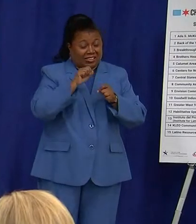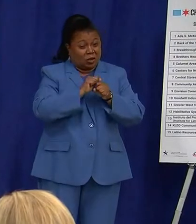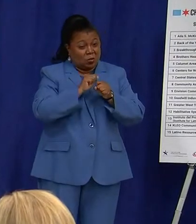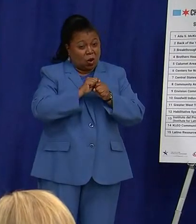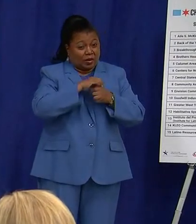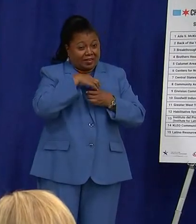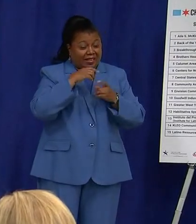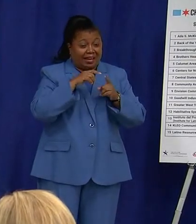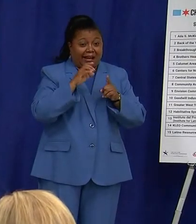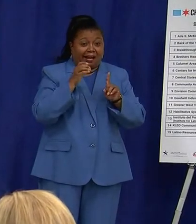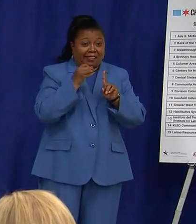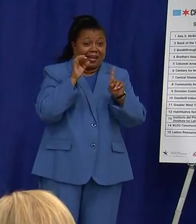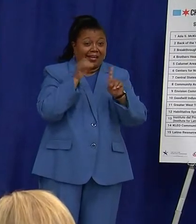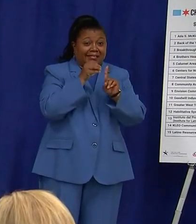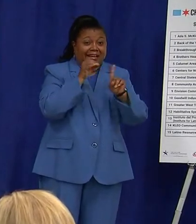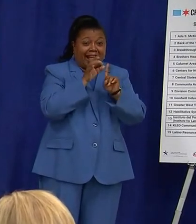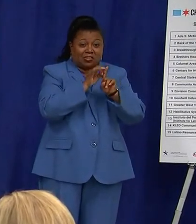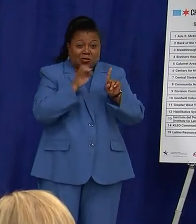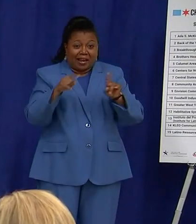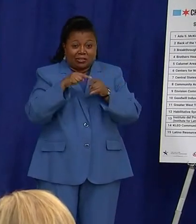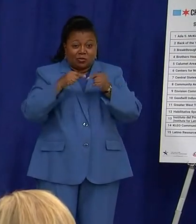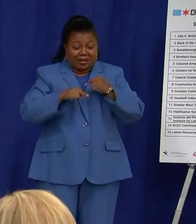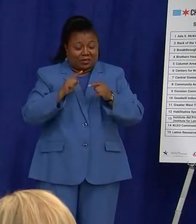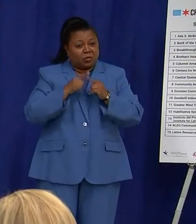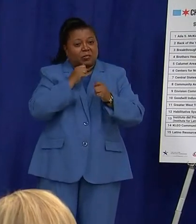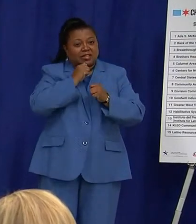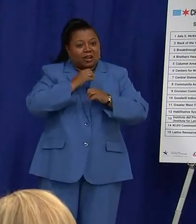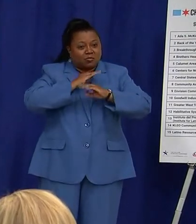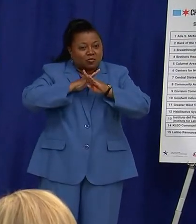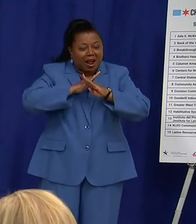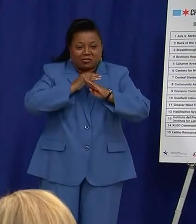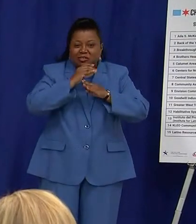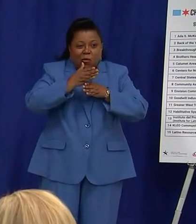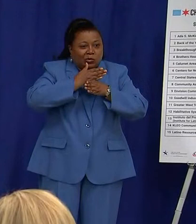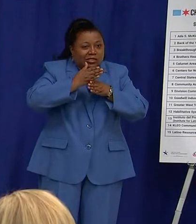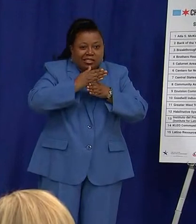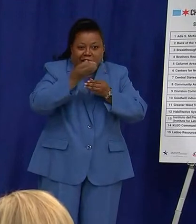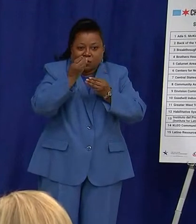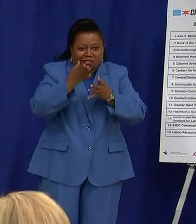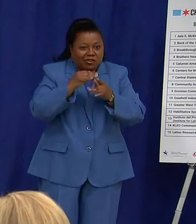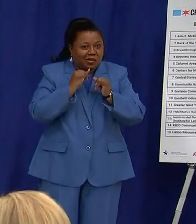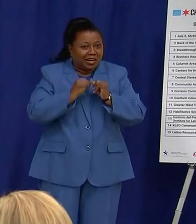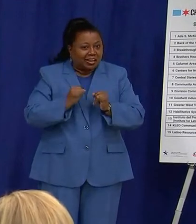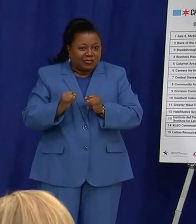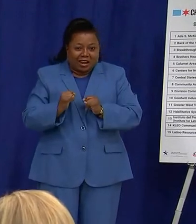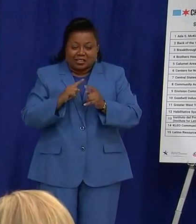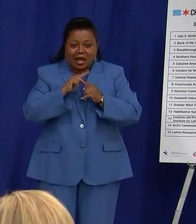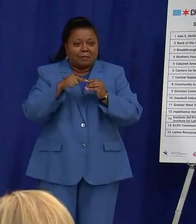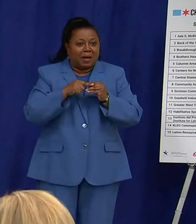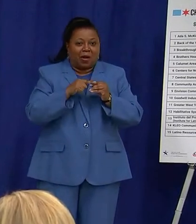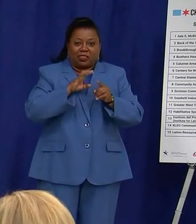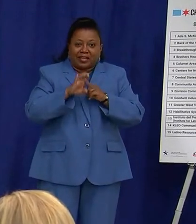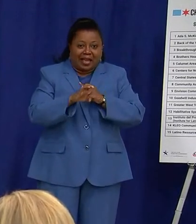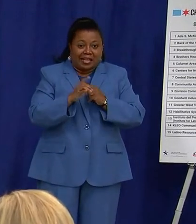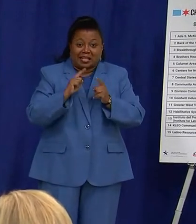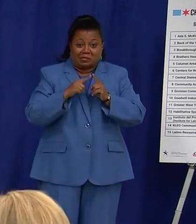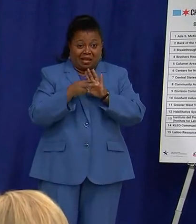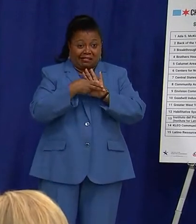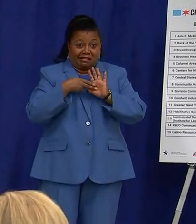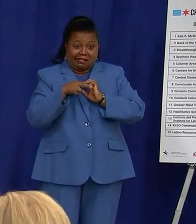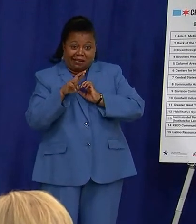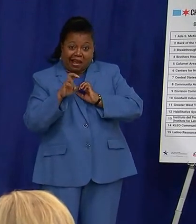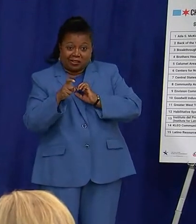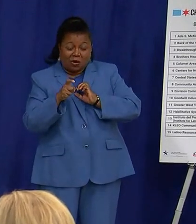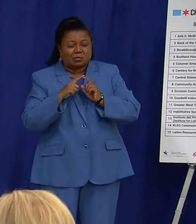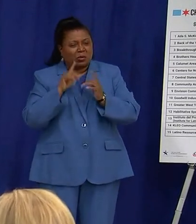work of the contact tracers. We protect privacy. We don't share the individual information about the case who's been